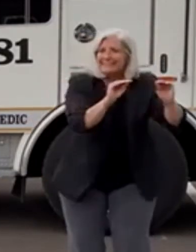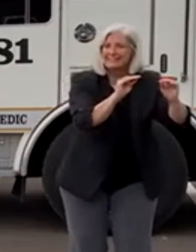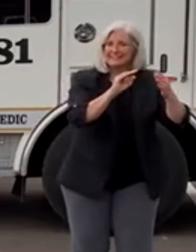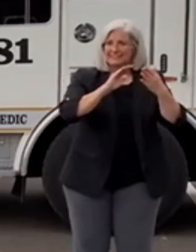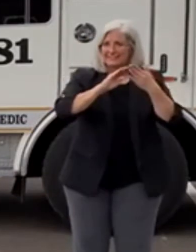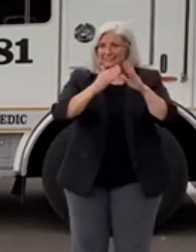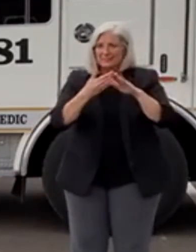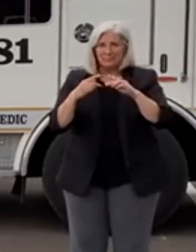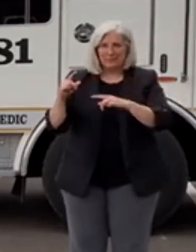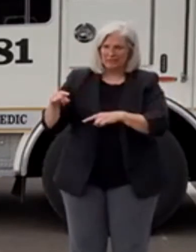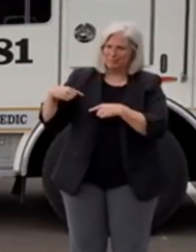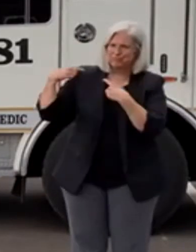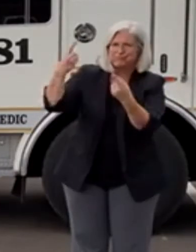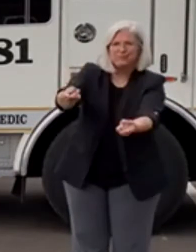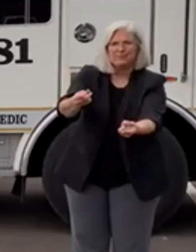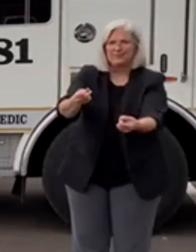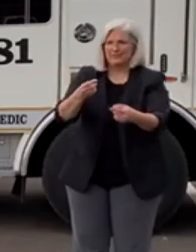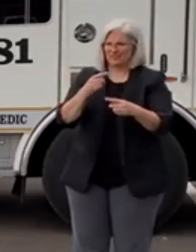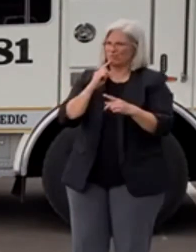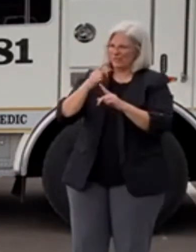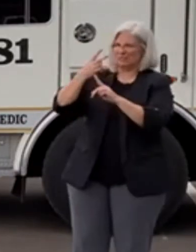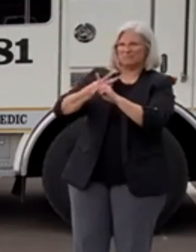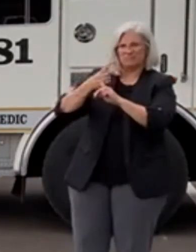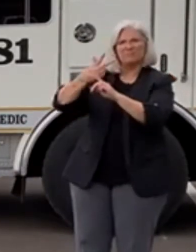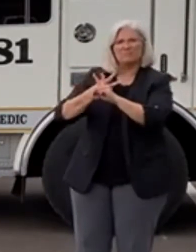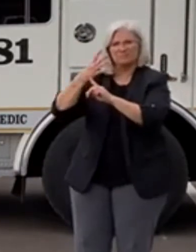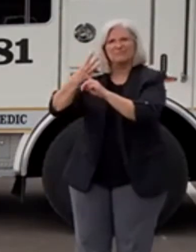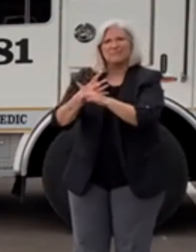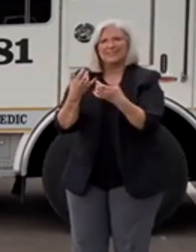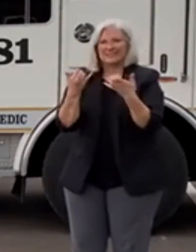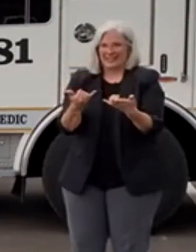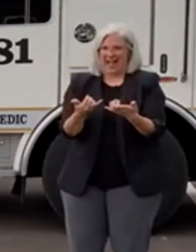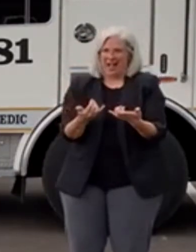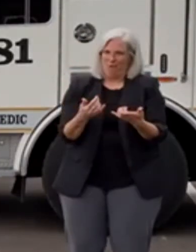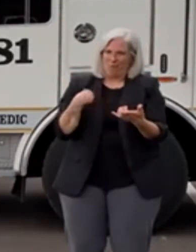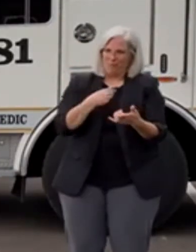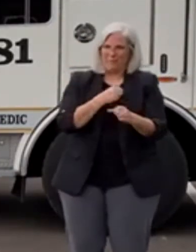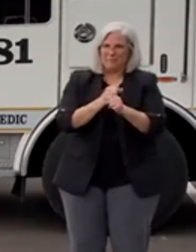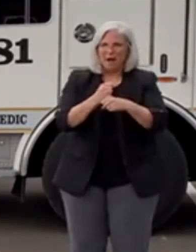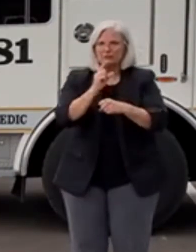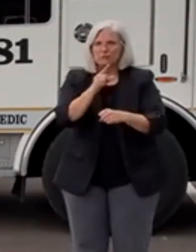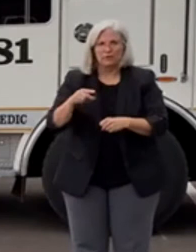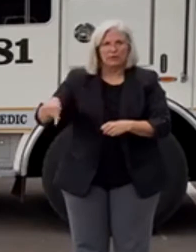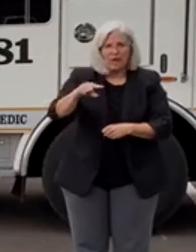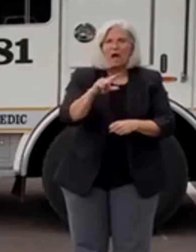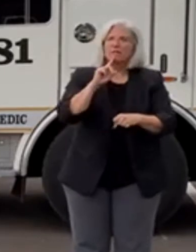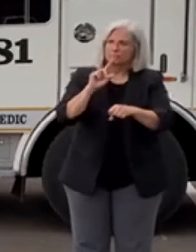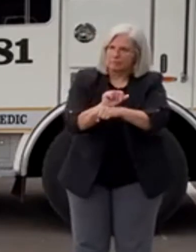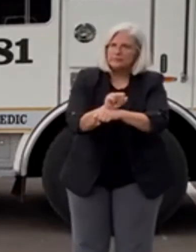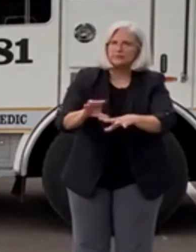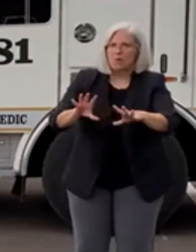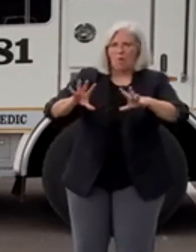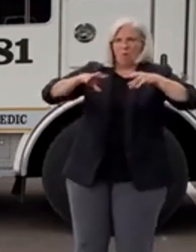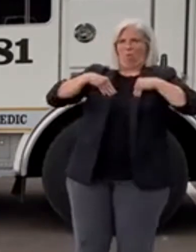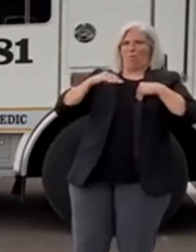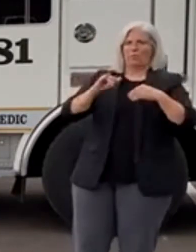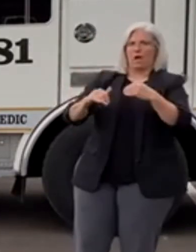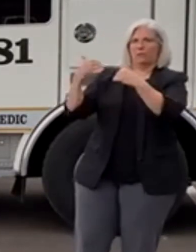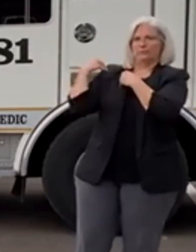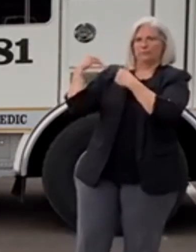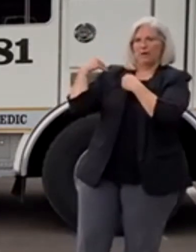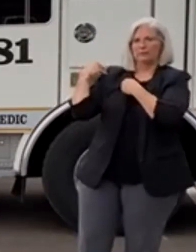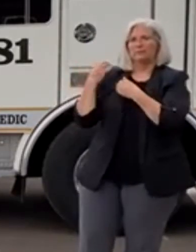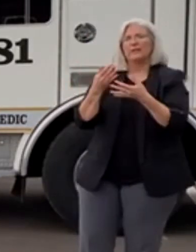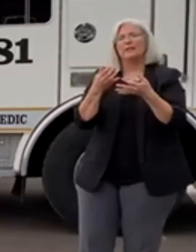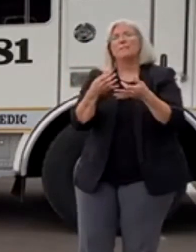months, are now at a point where it is vital that we ensure accountability at every level. It's important to note